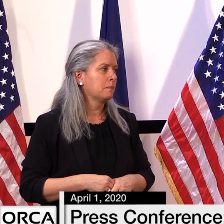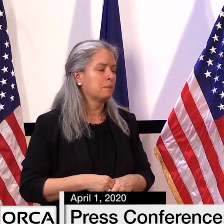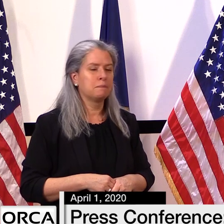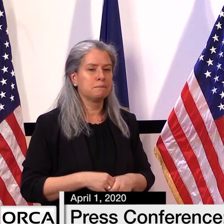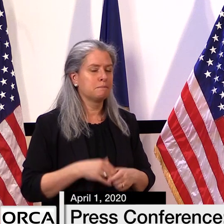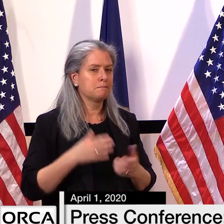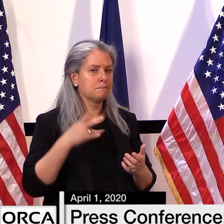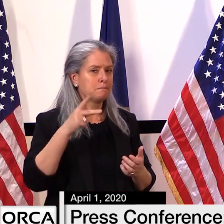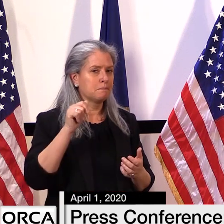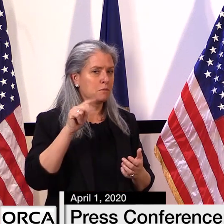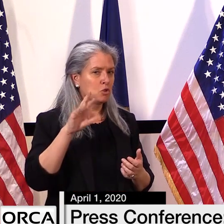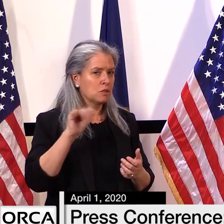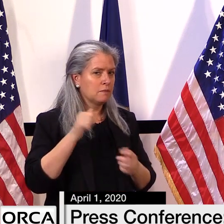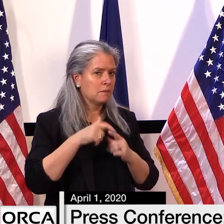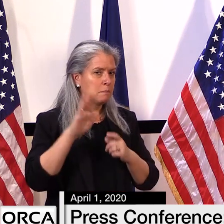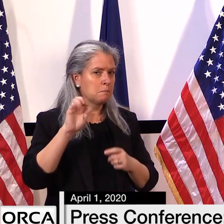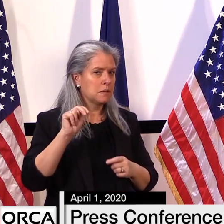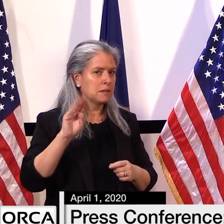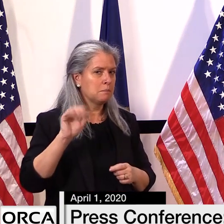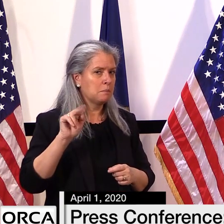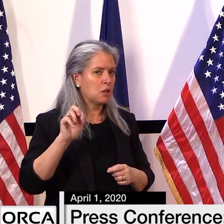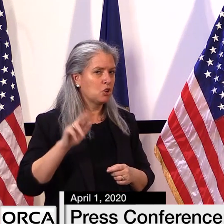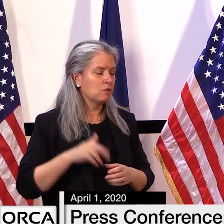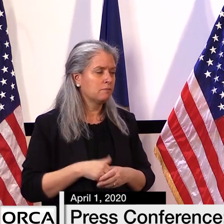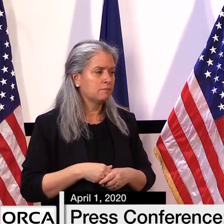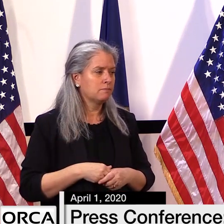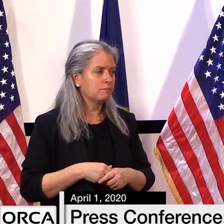Patricia Bennington Banner.